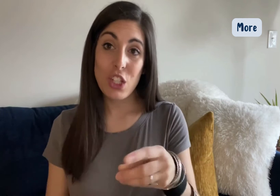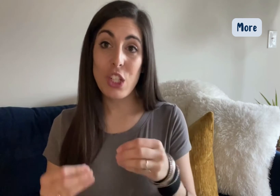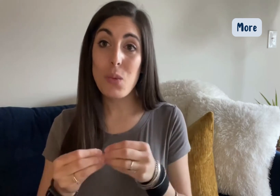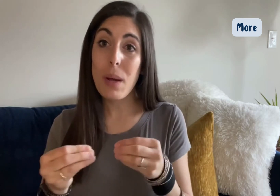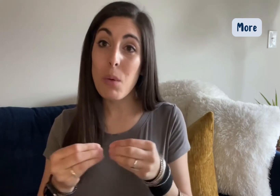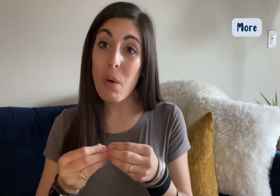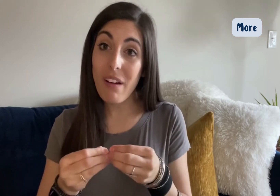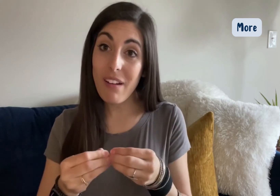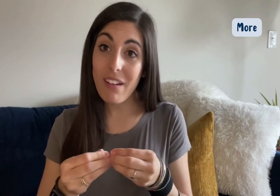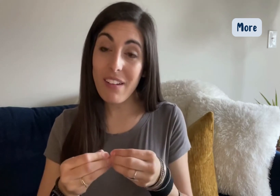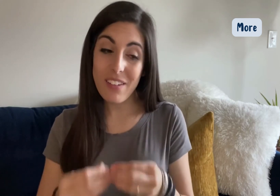you want more?